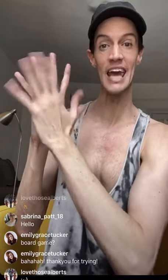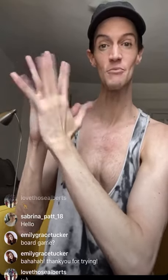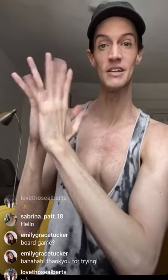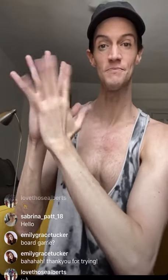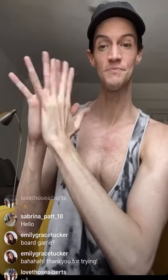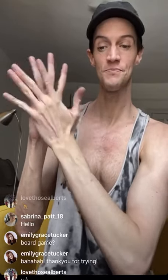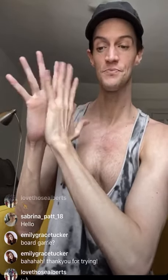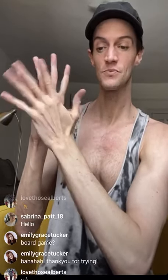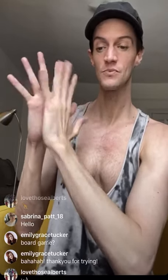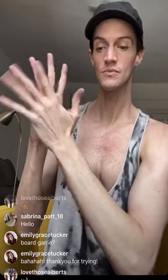camera.